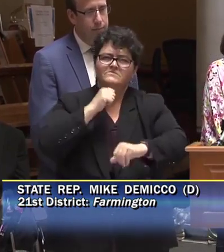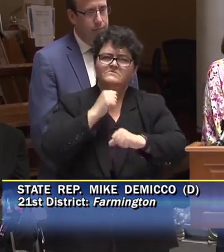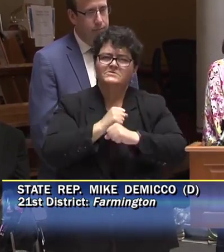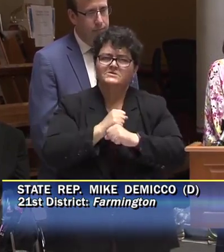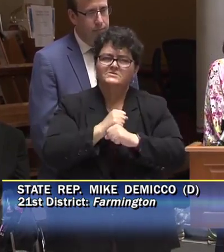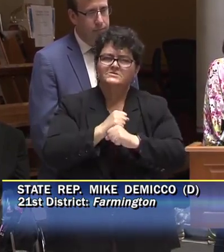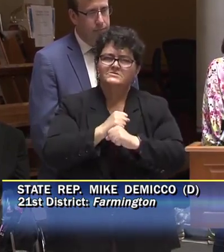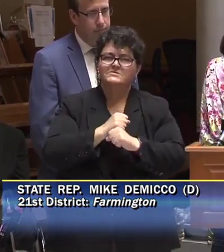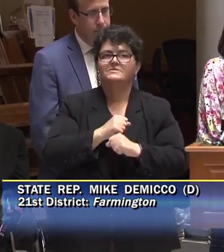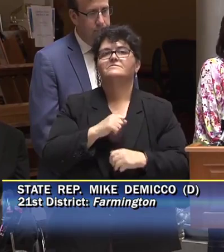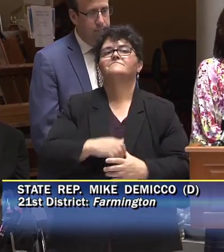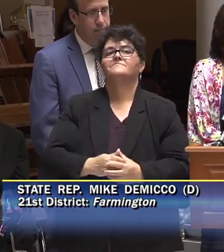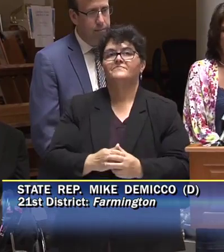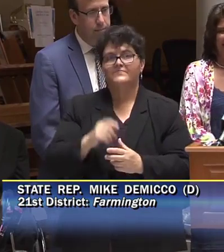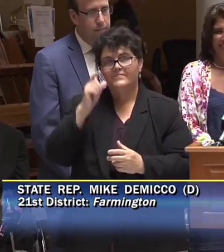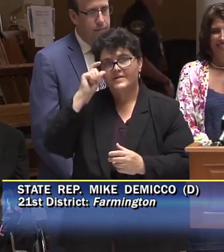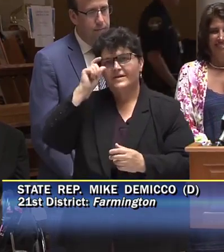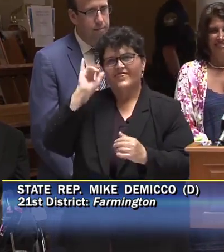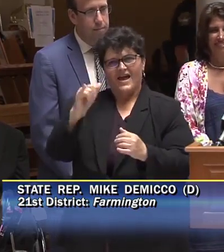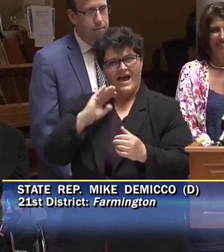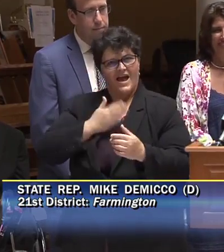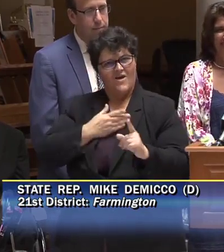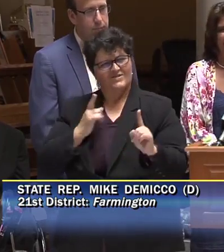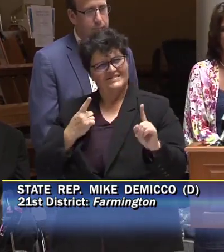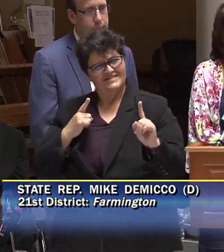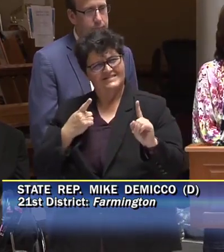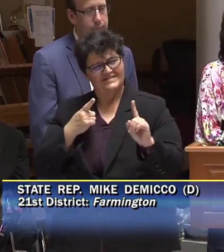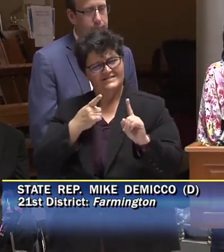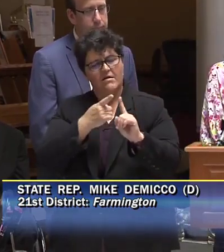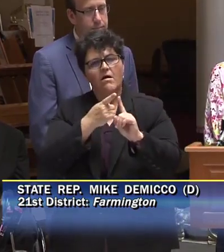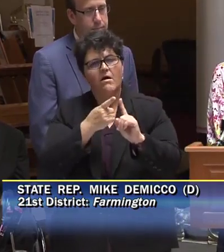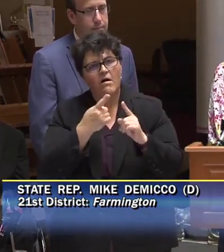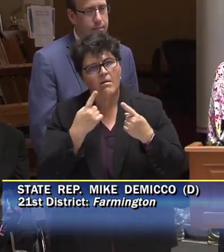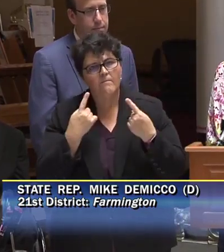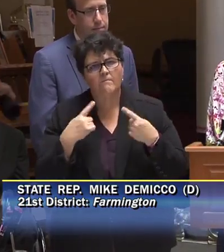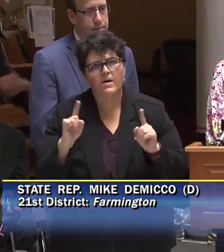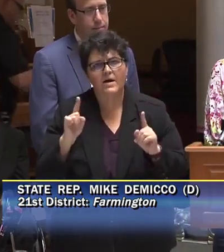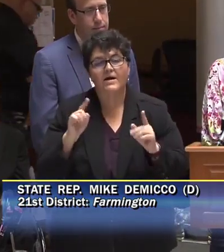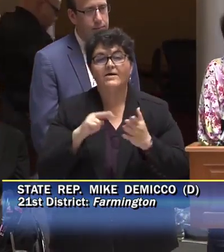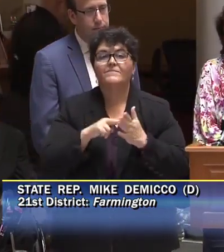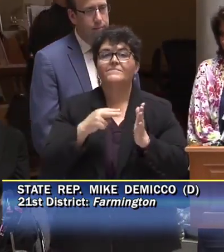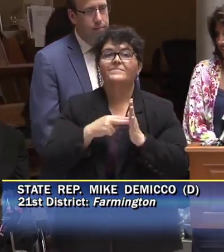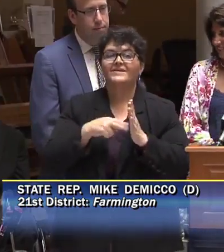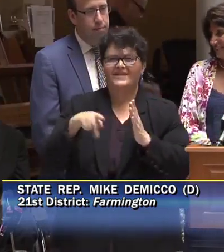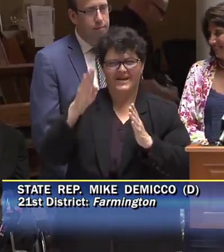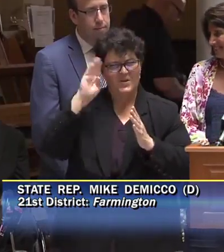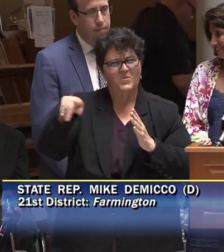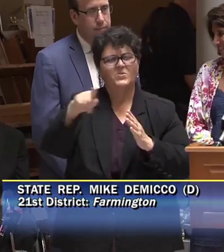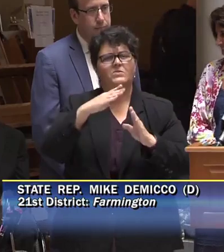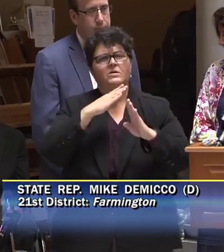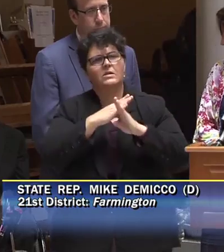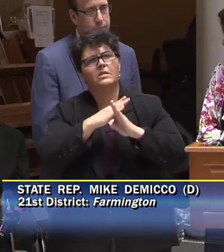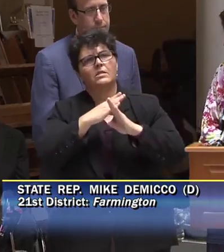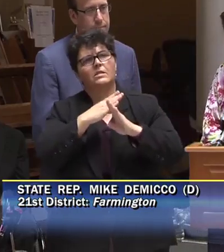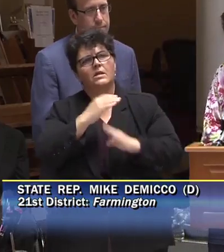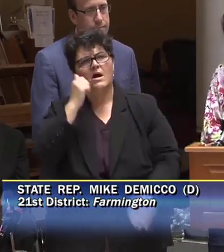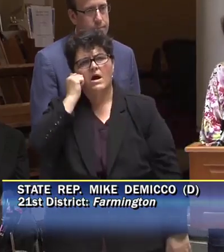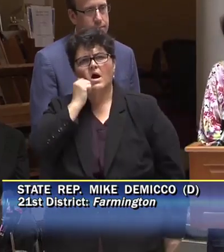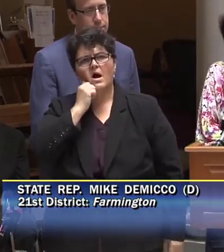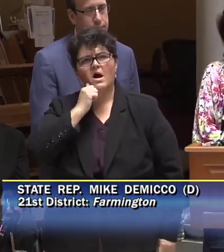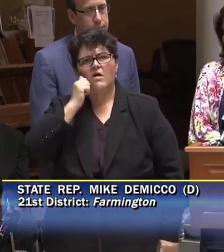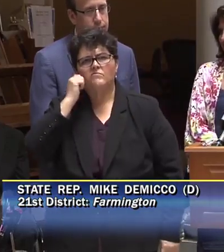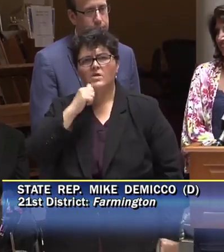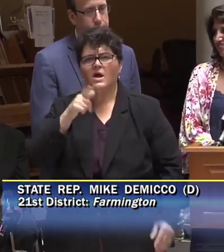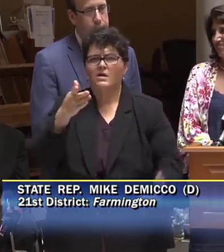time coming. And I don't have to tell you, you face barriers every day. You face barriers with regards to mobility, your